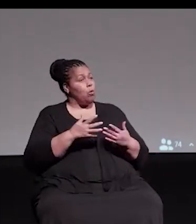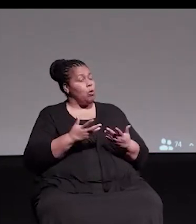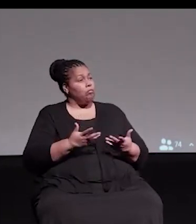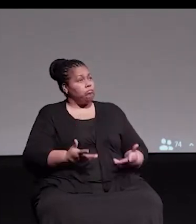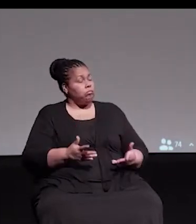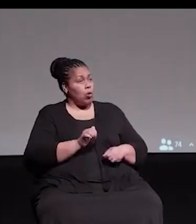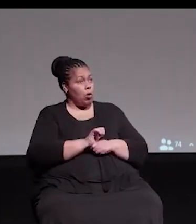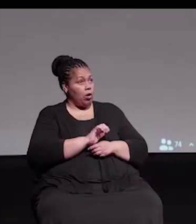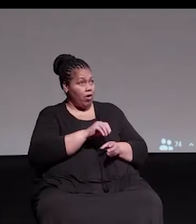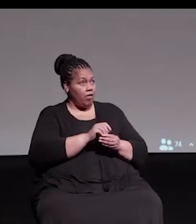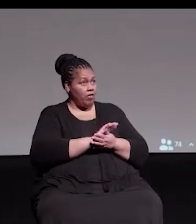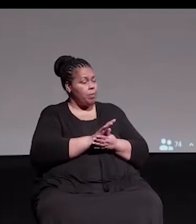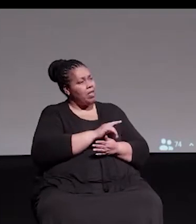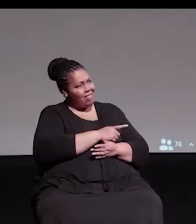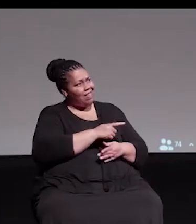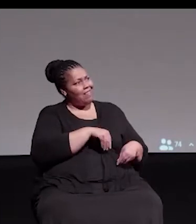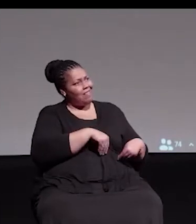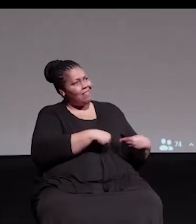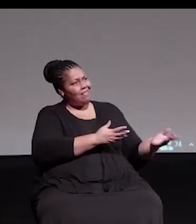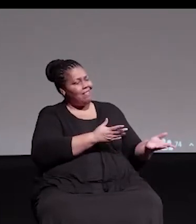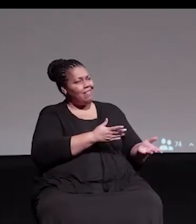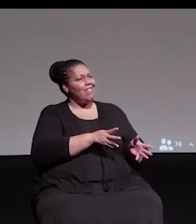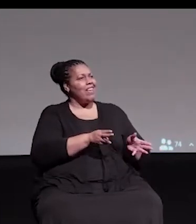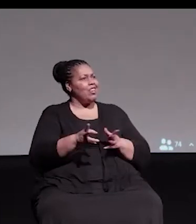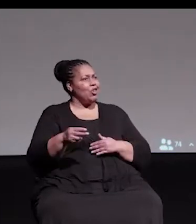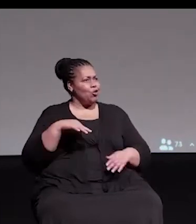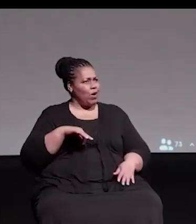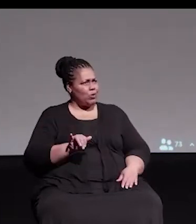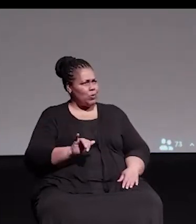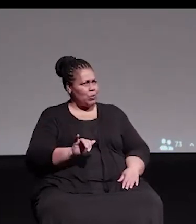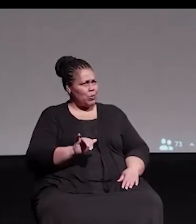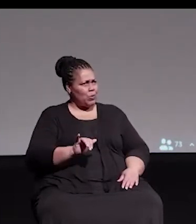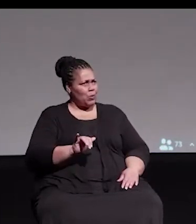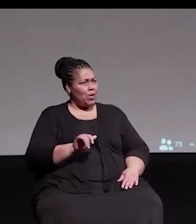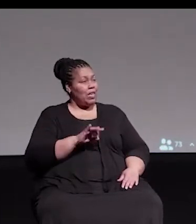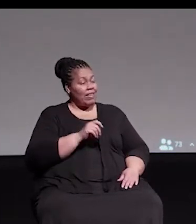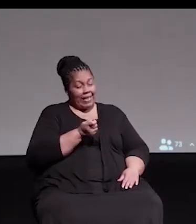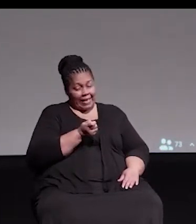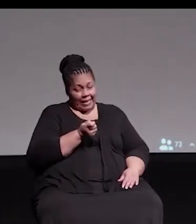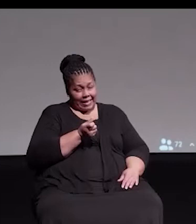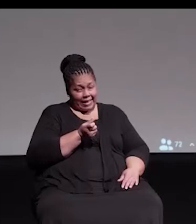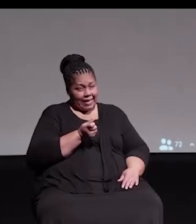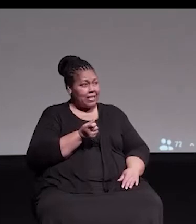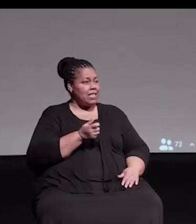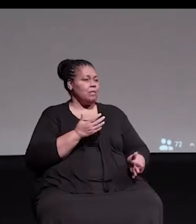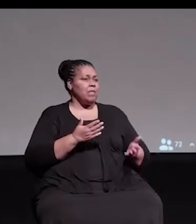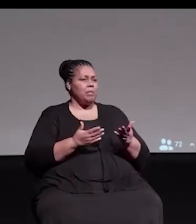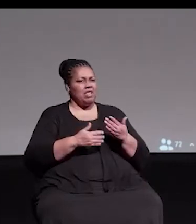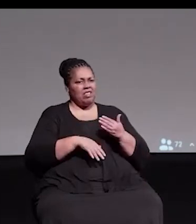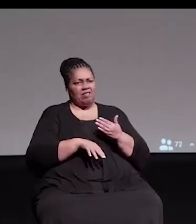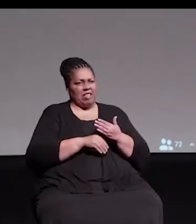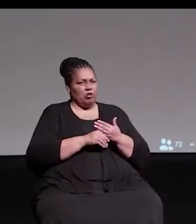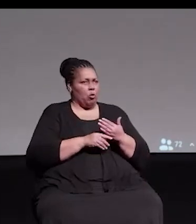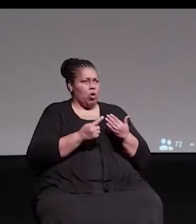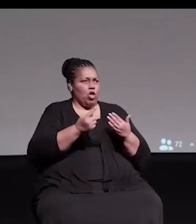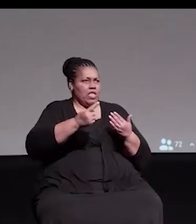of work on the film, they would also get an editor credit, you know. Or if they only did a little bit, like maybe there was an additional or some,